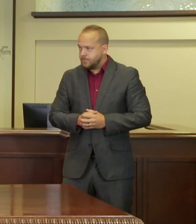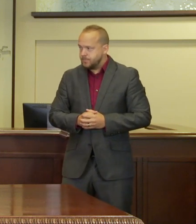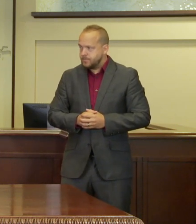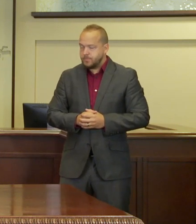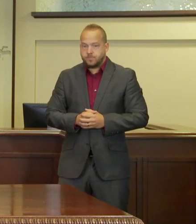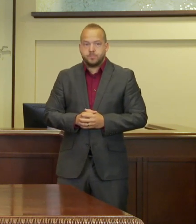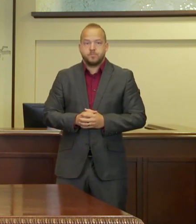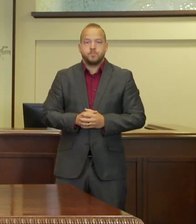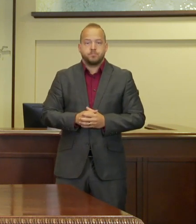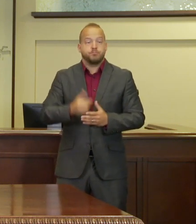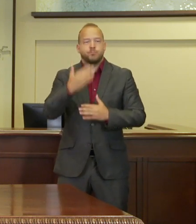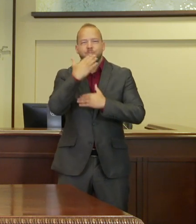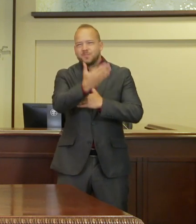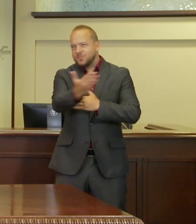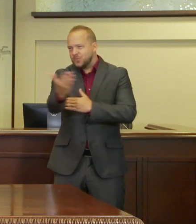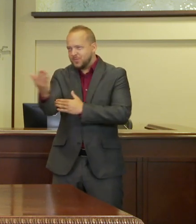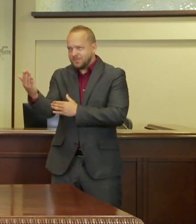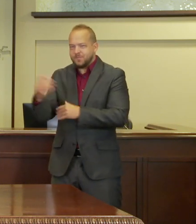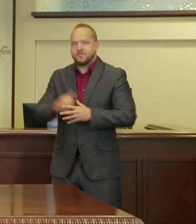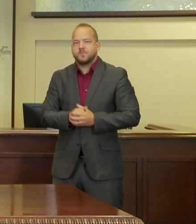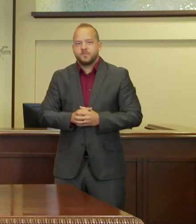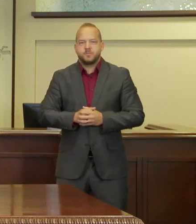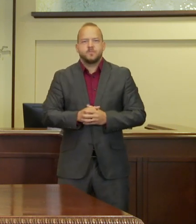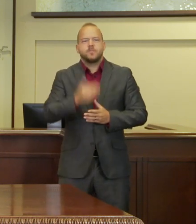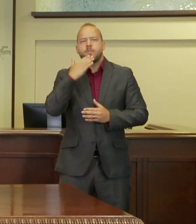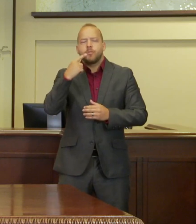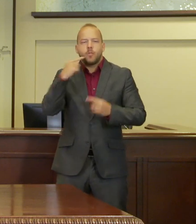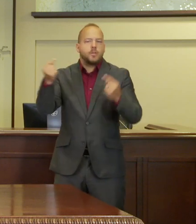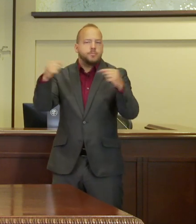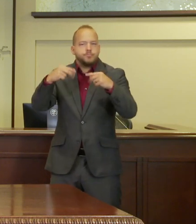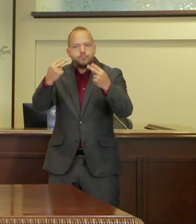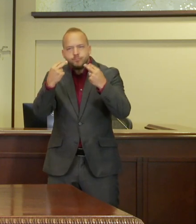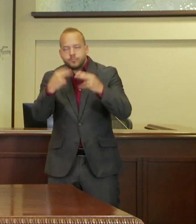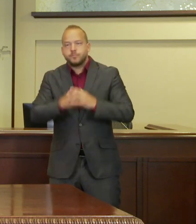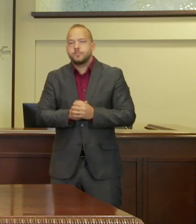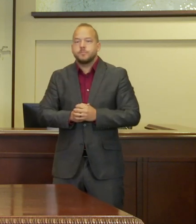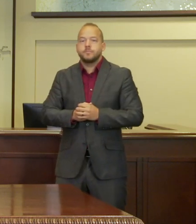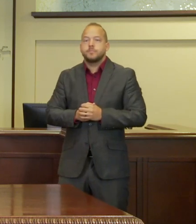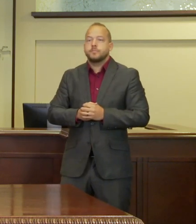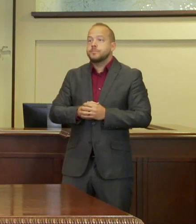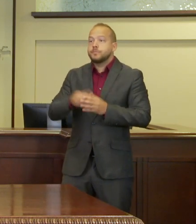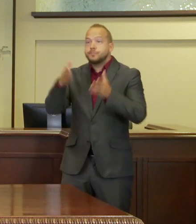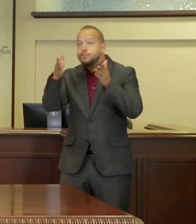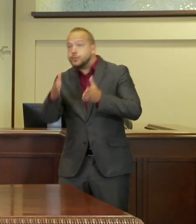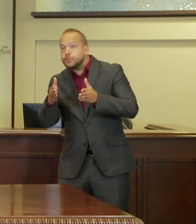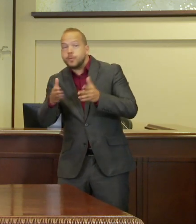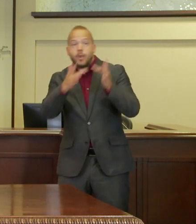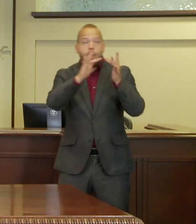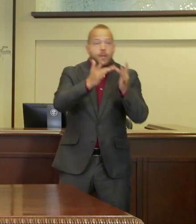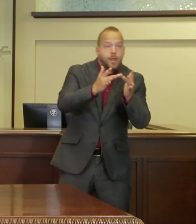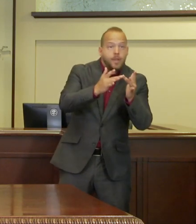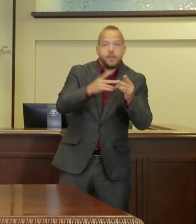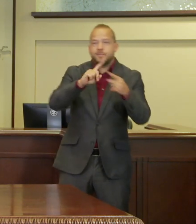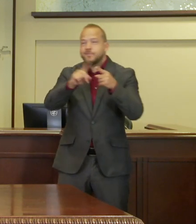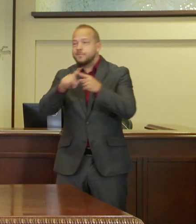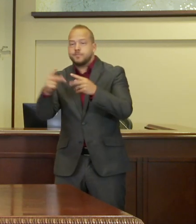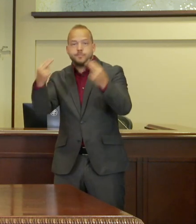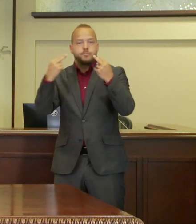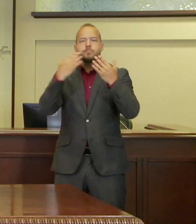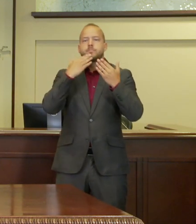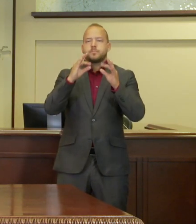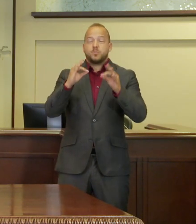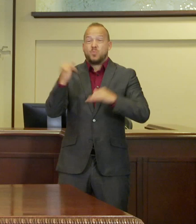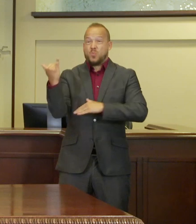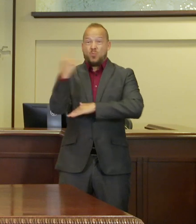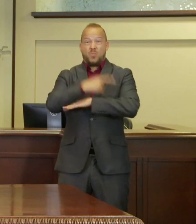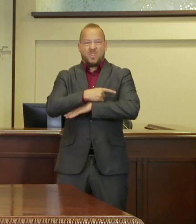Good morning, everyone. Thank you for being here, either in person or virtually. Today now marks one full week